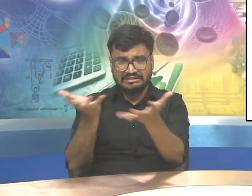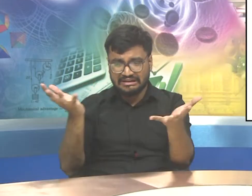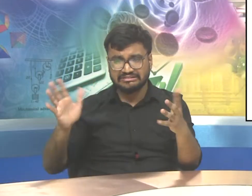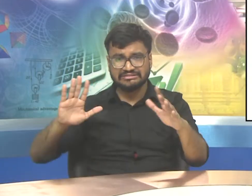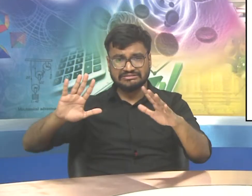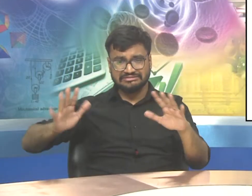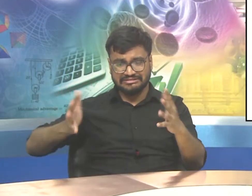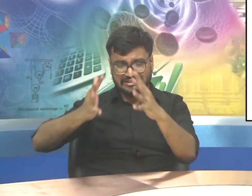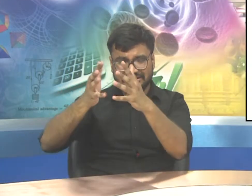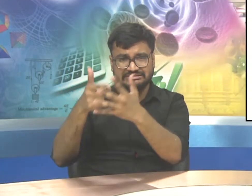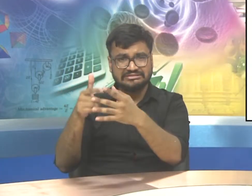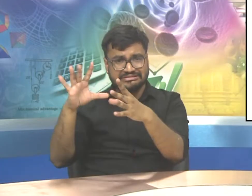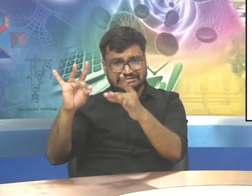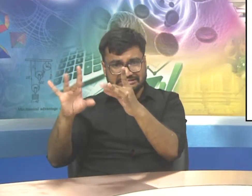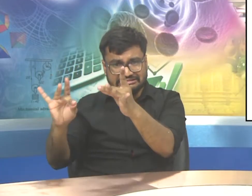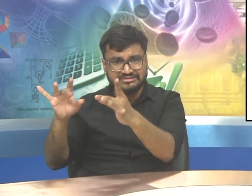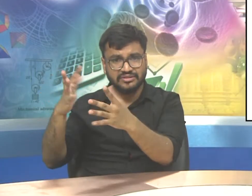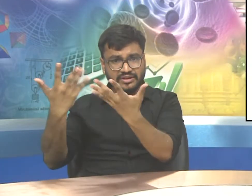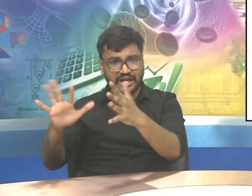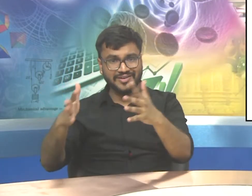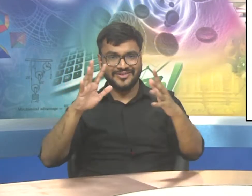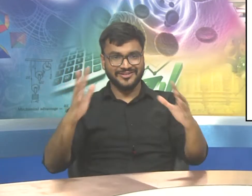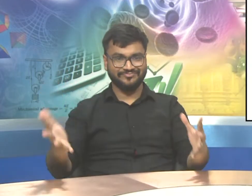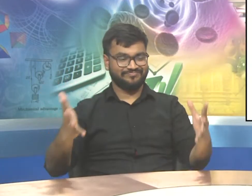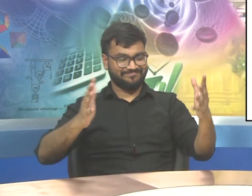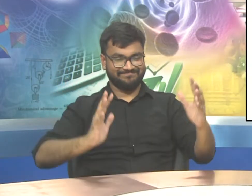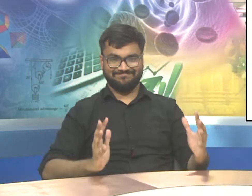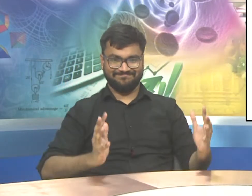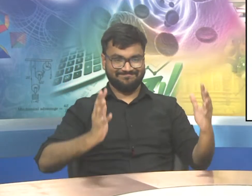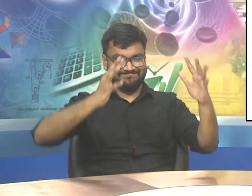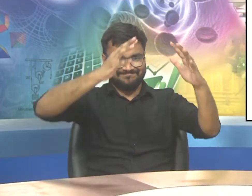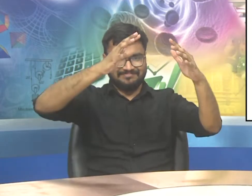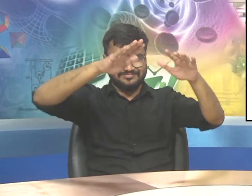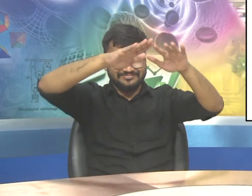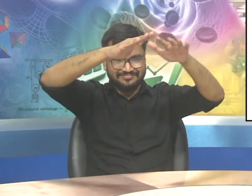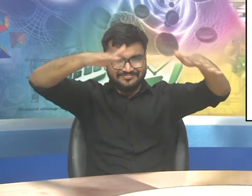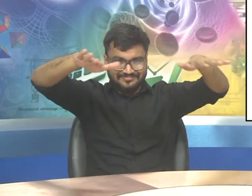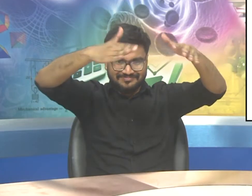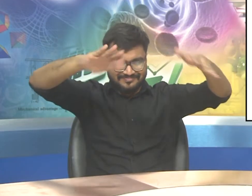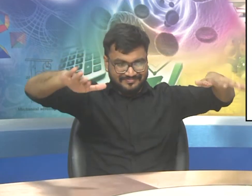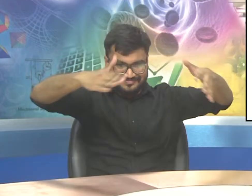And oval-shaped huts